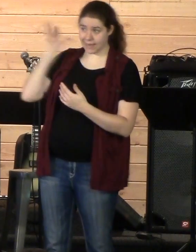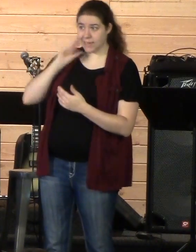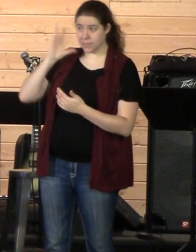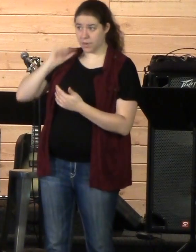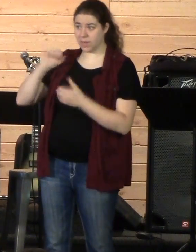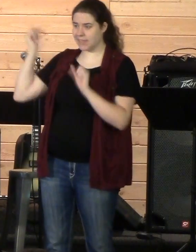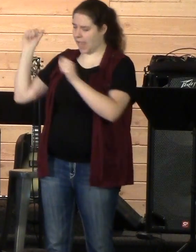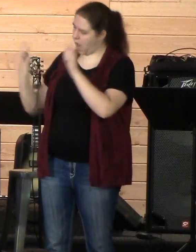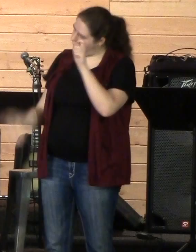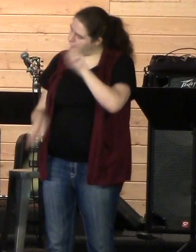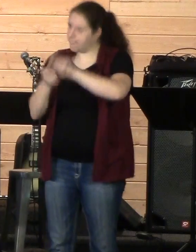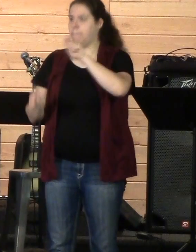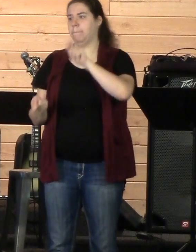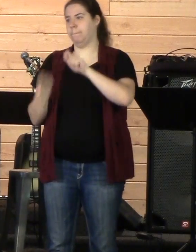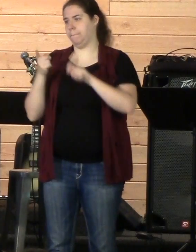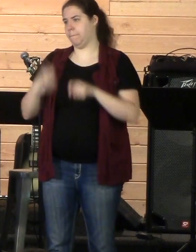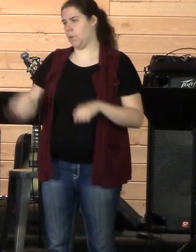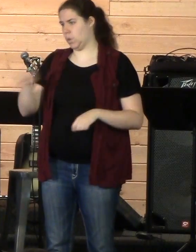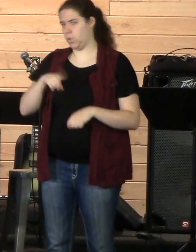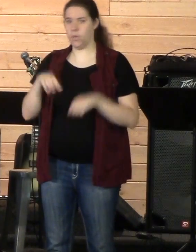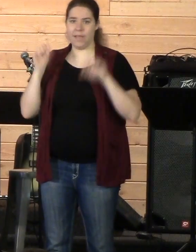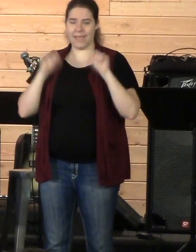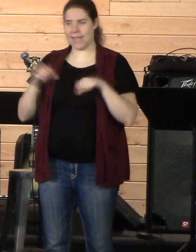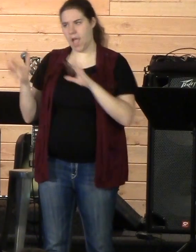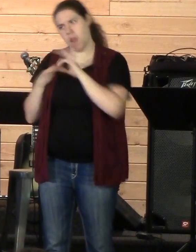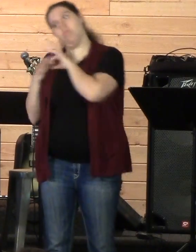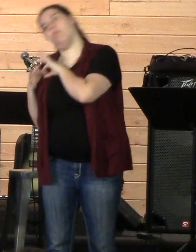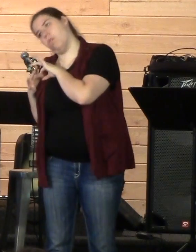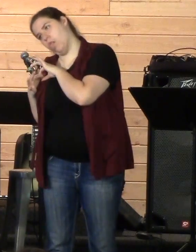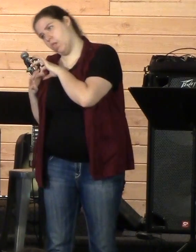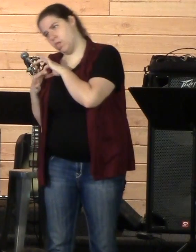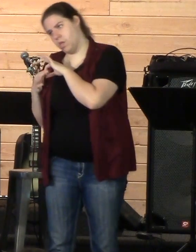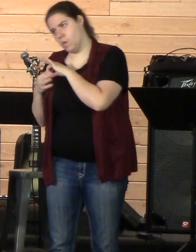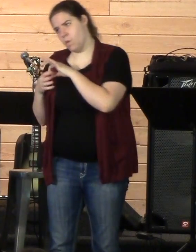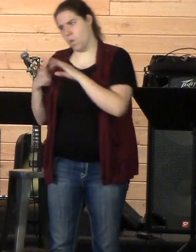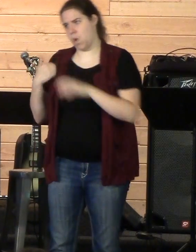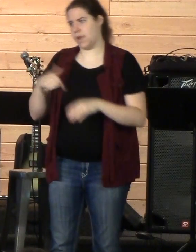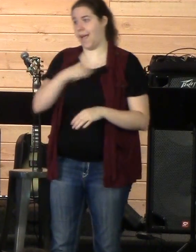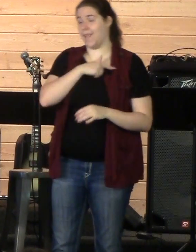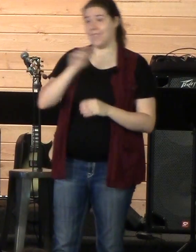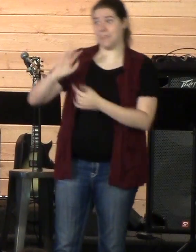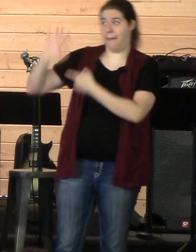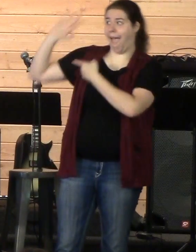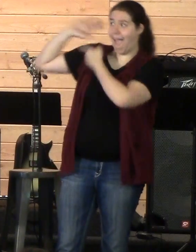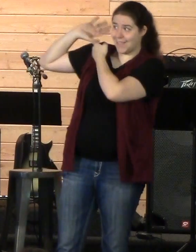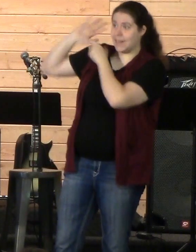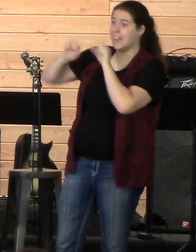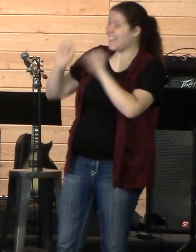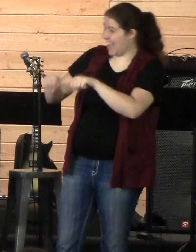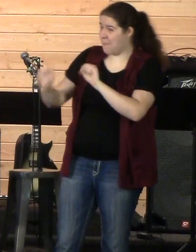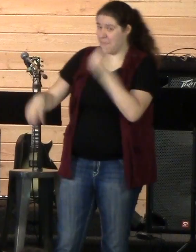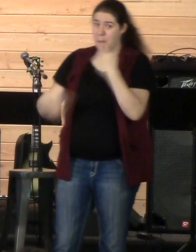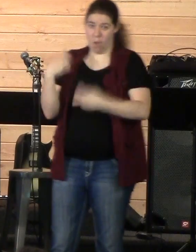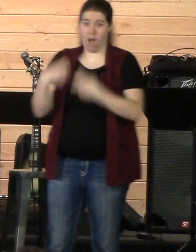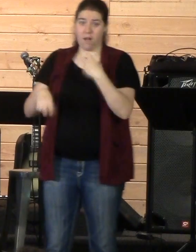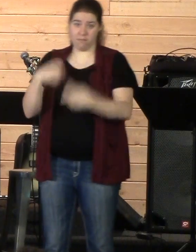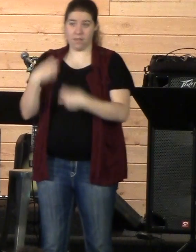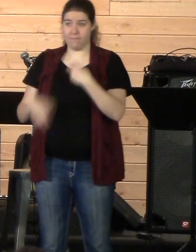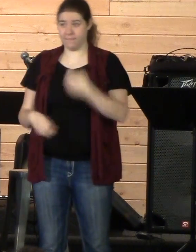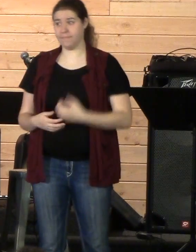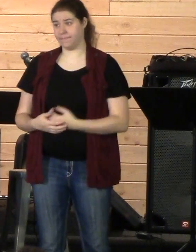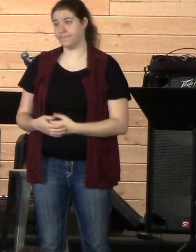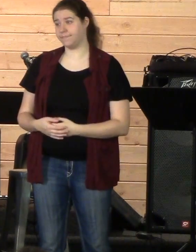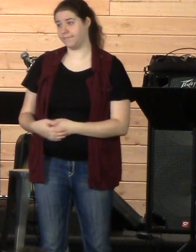hold us. The past is a problem. Can I just tell you, if you're being